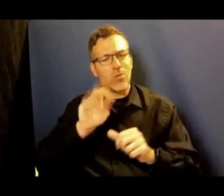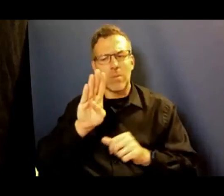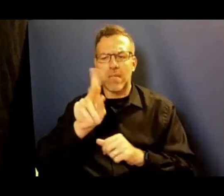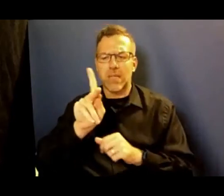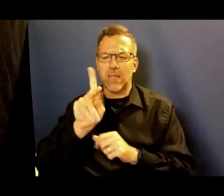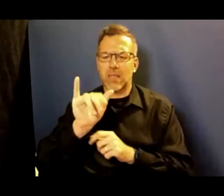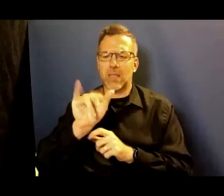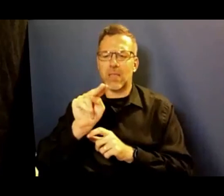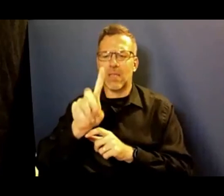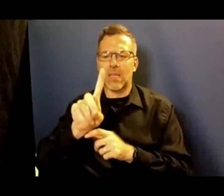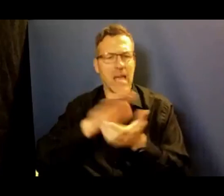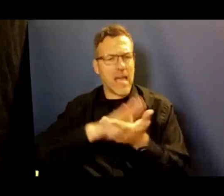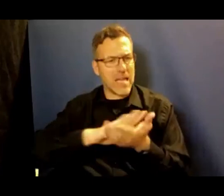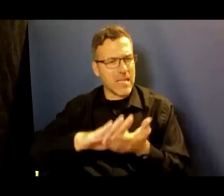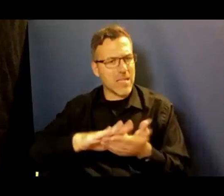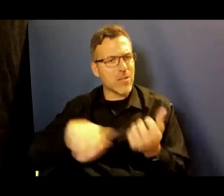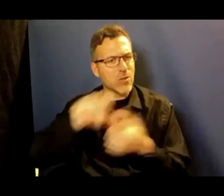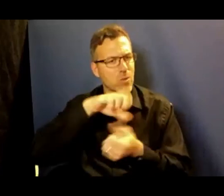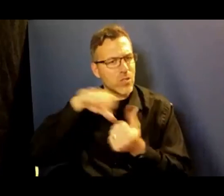other and